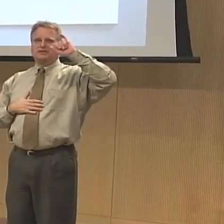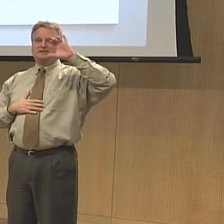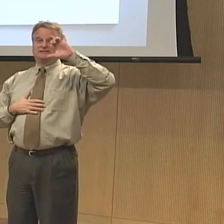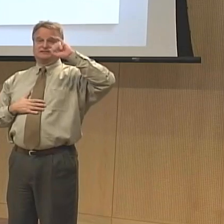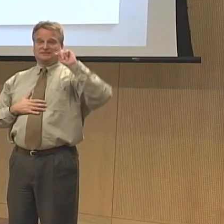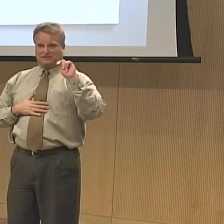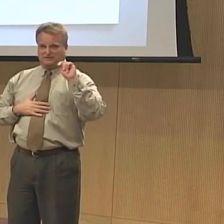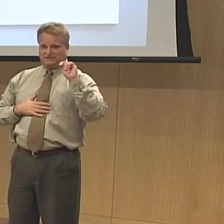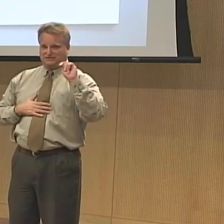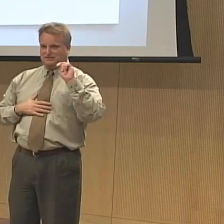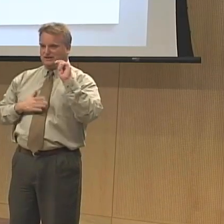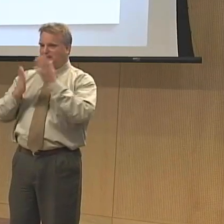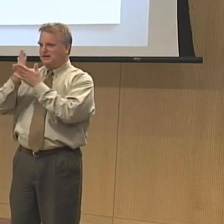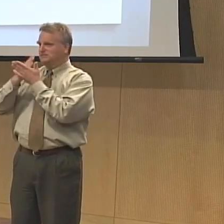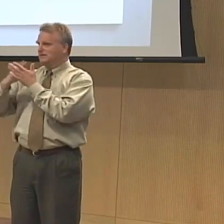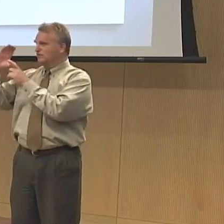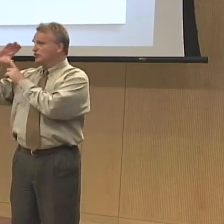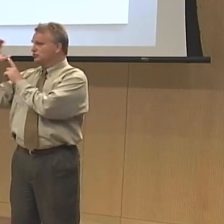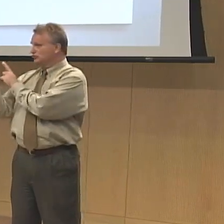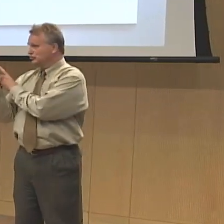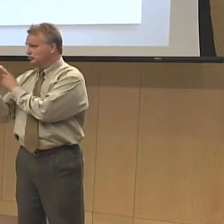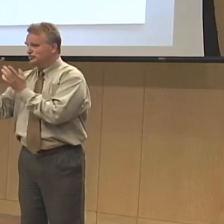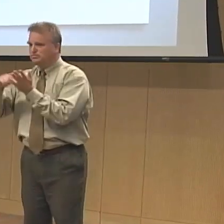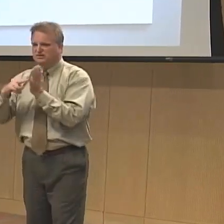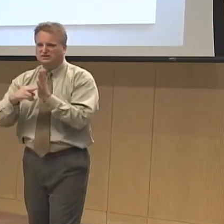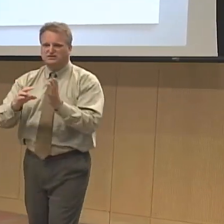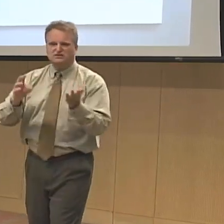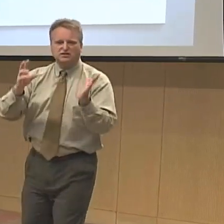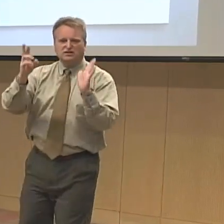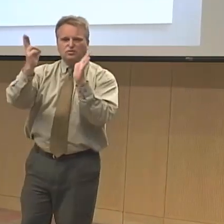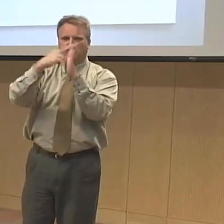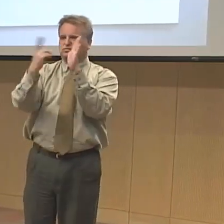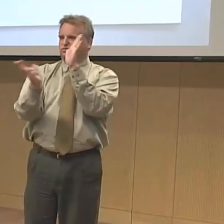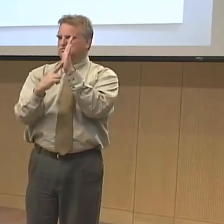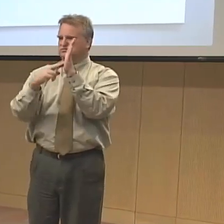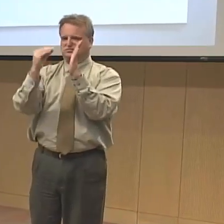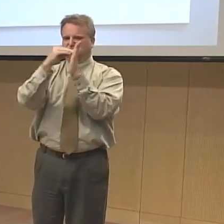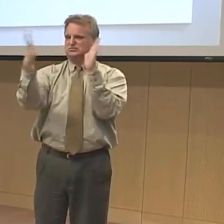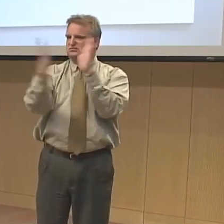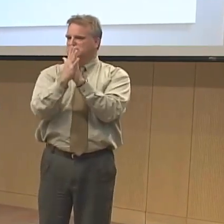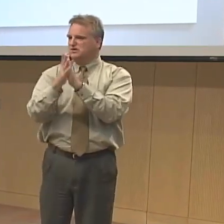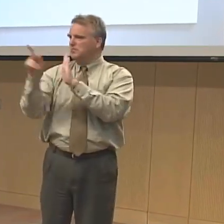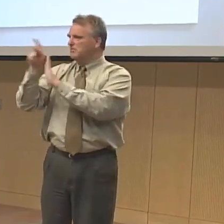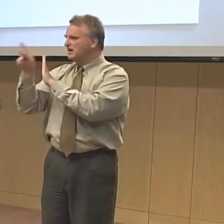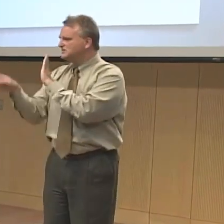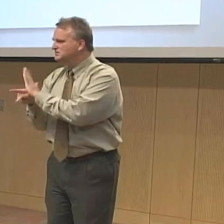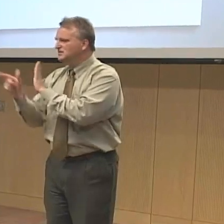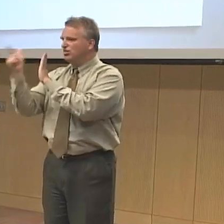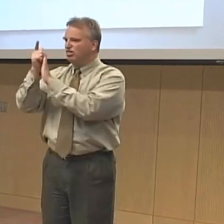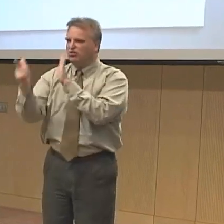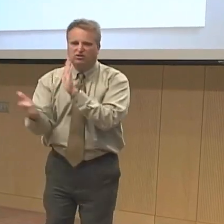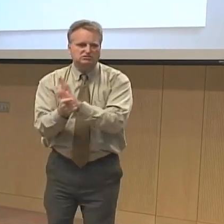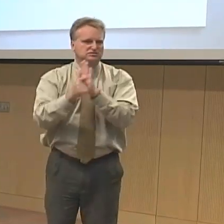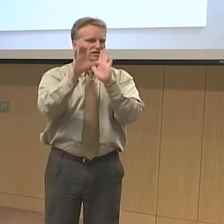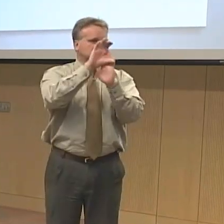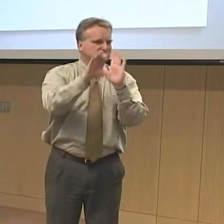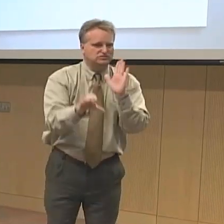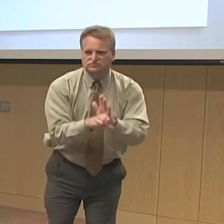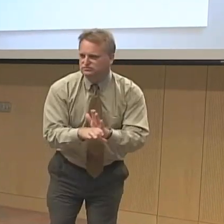also the idea of explicit rules. In some cultures, rules are written, policies, laws, the